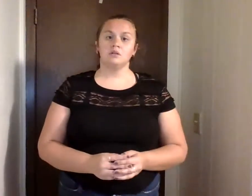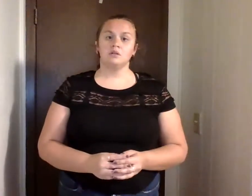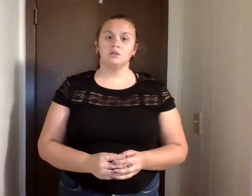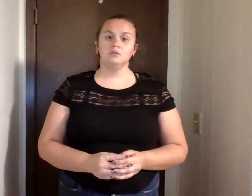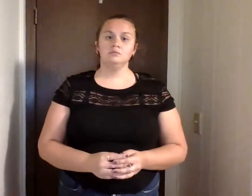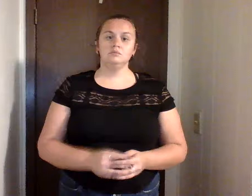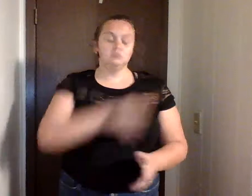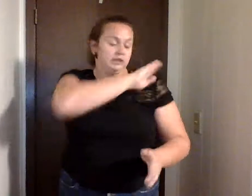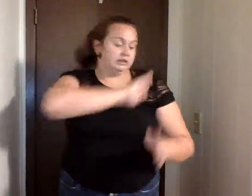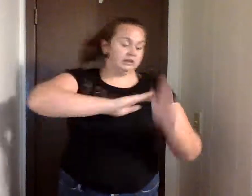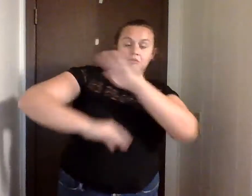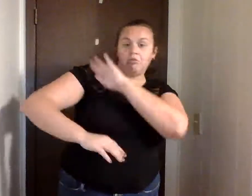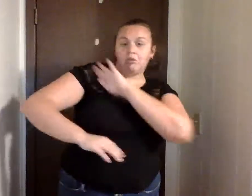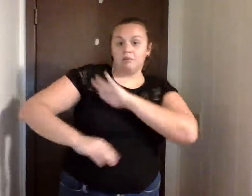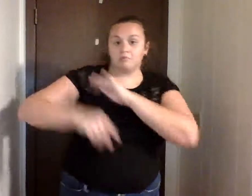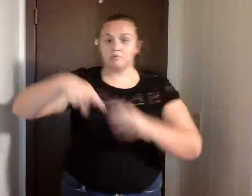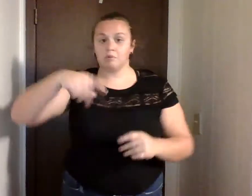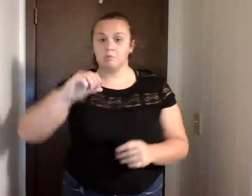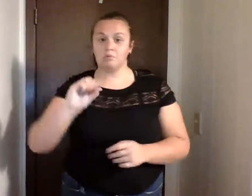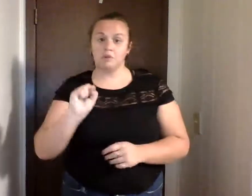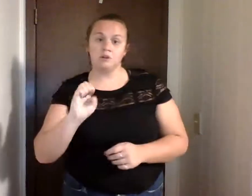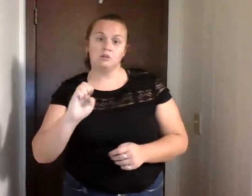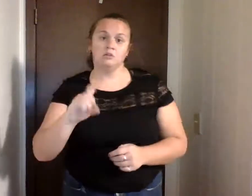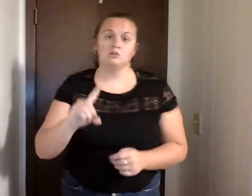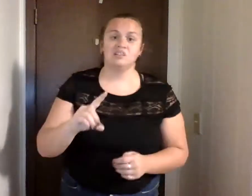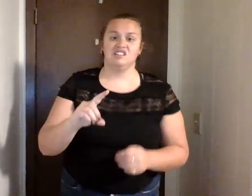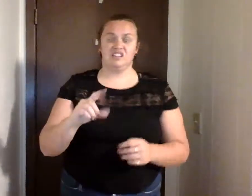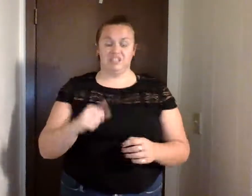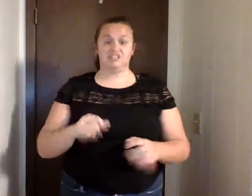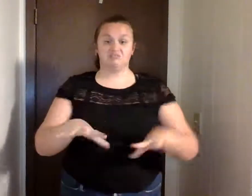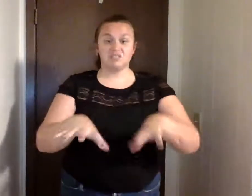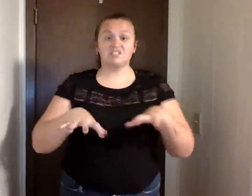Disembodied limbs were often posed in literal still lifes.